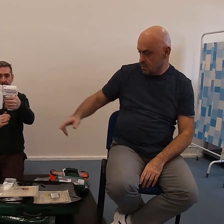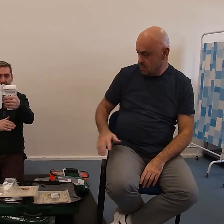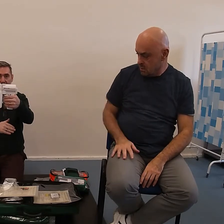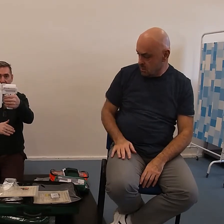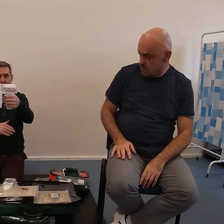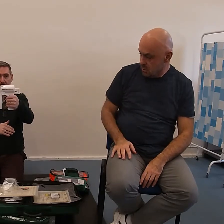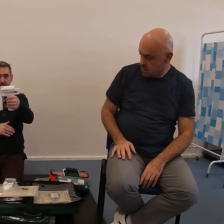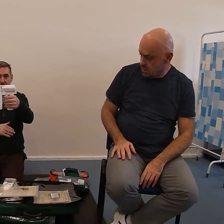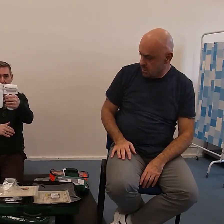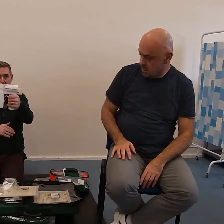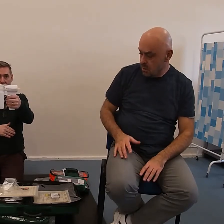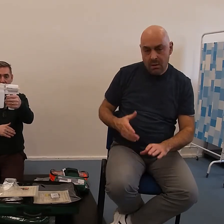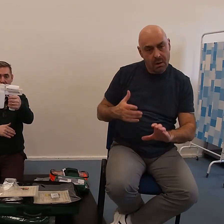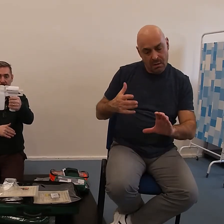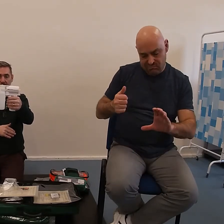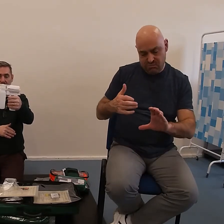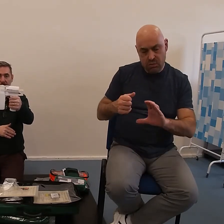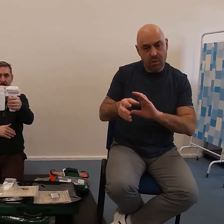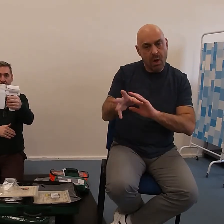by pulling the handle,